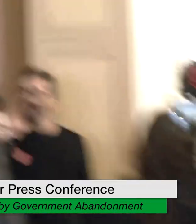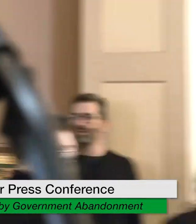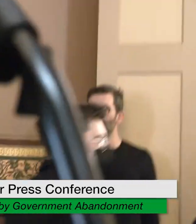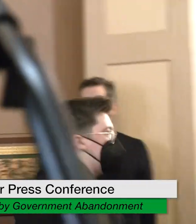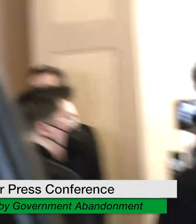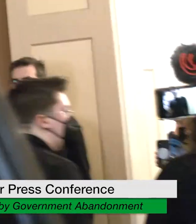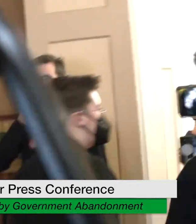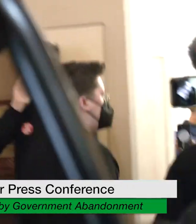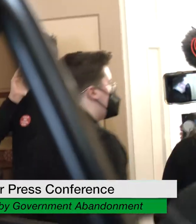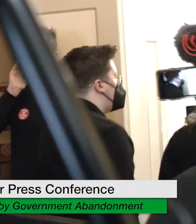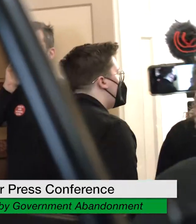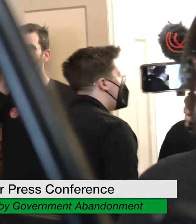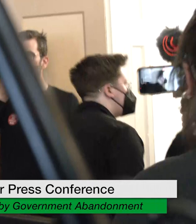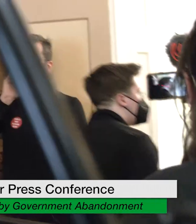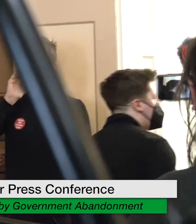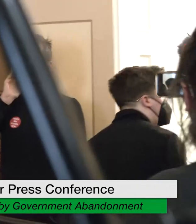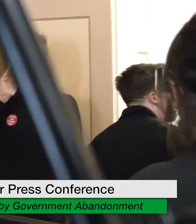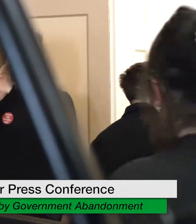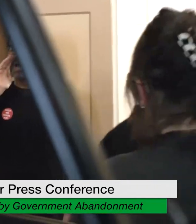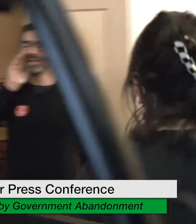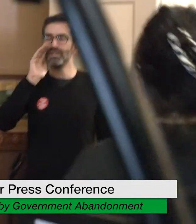took back my dignity.